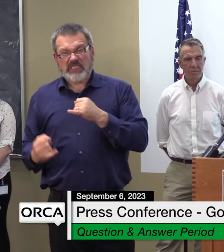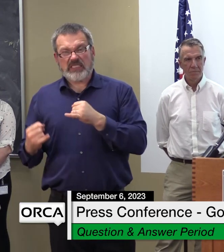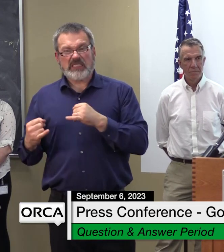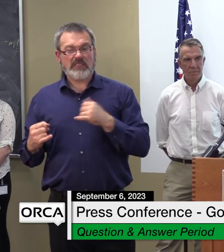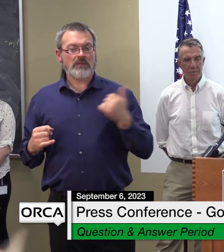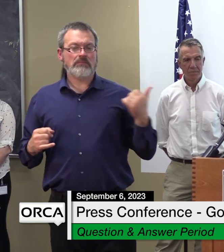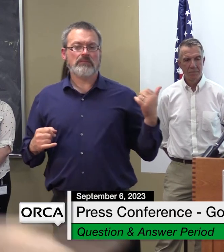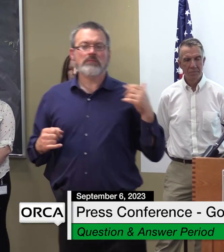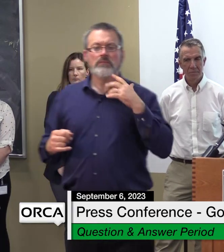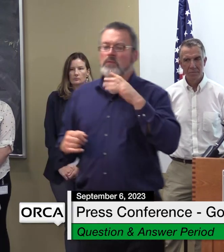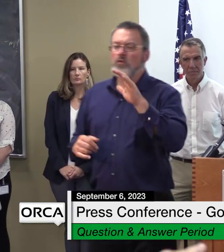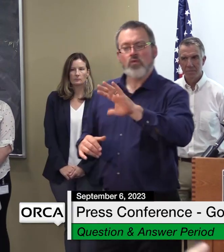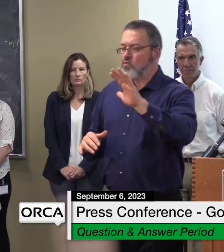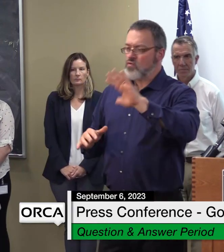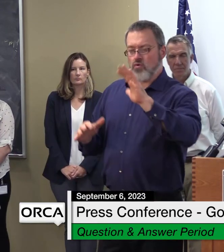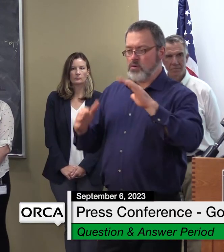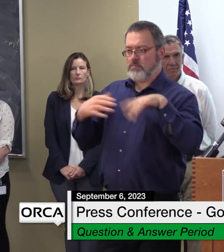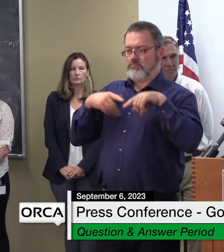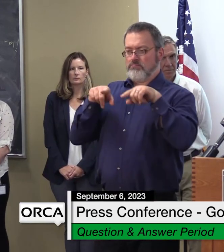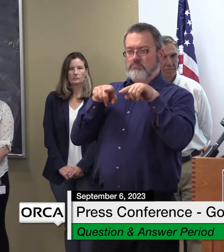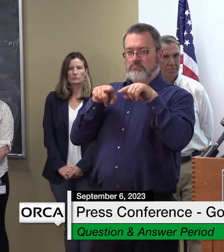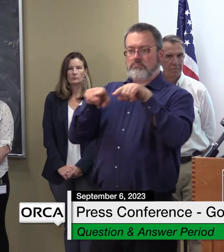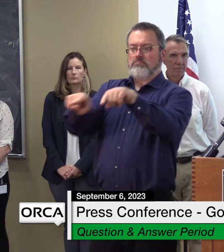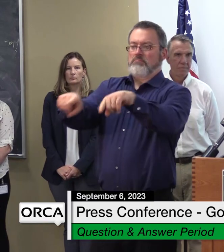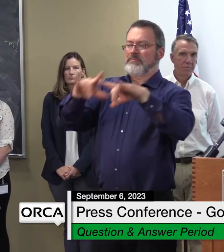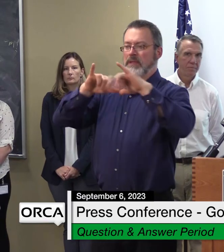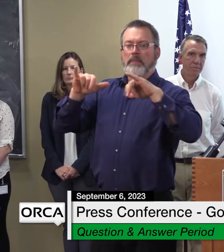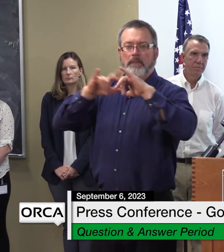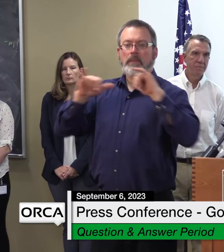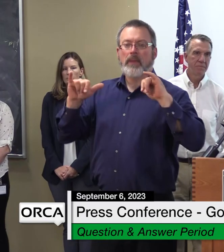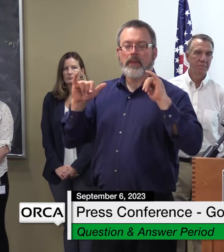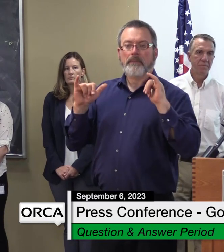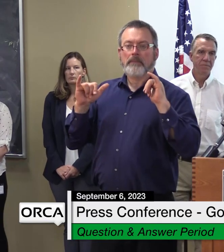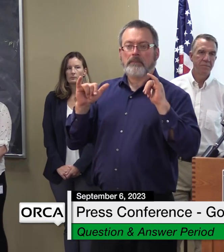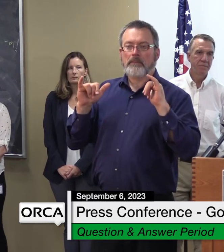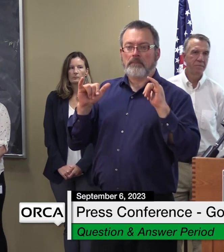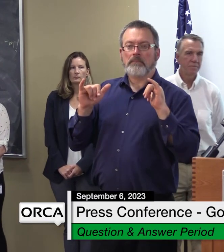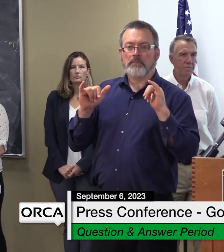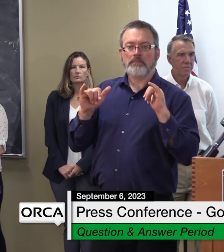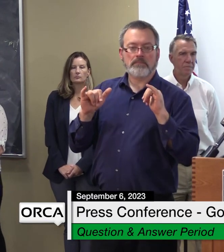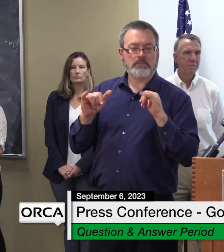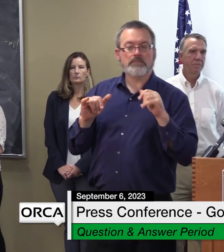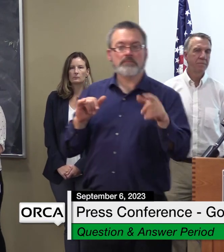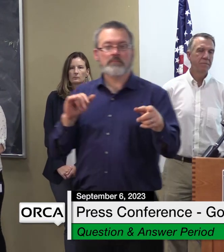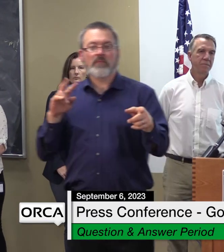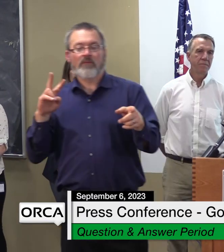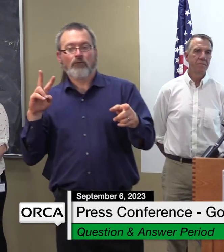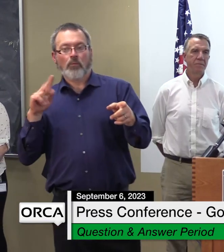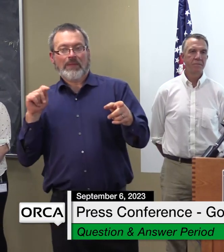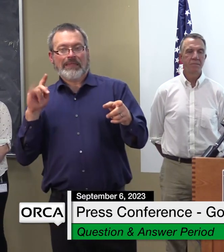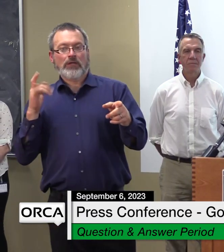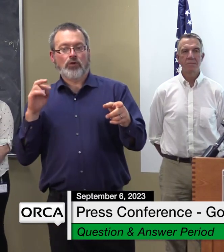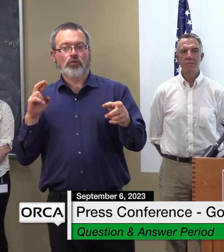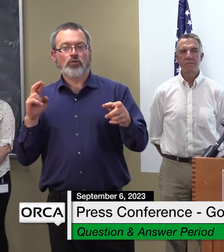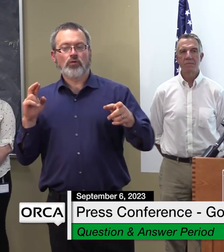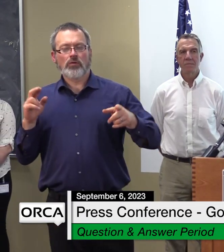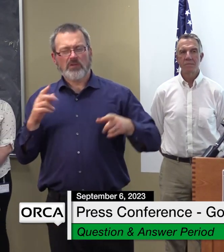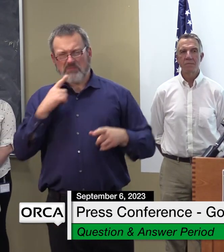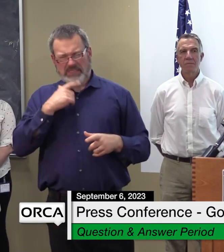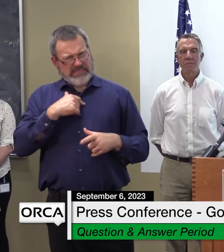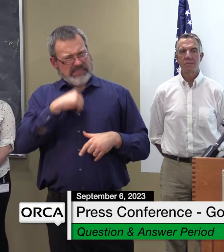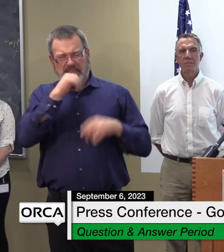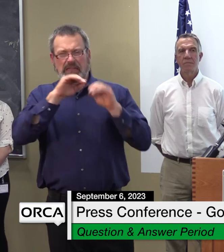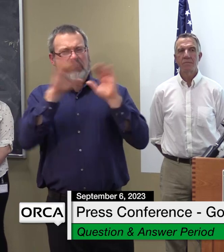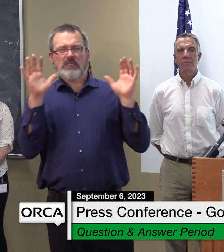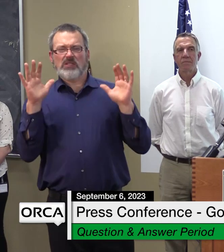they'll go in tandem. Okay. Yes, sir. So I'm confused because I have heard that FEMA, say